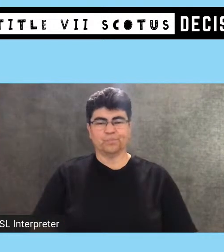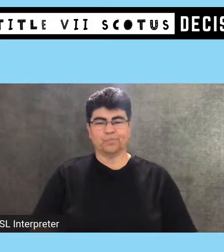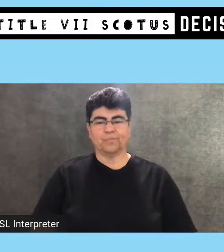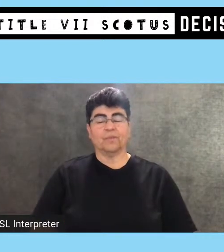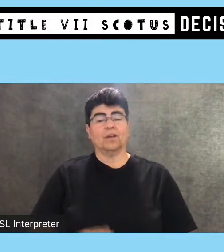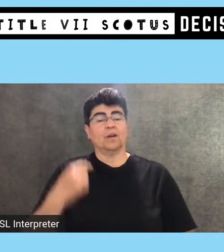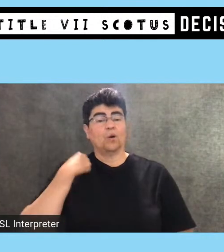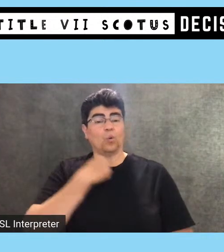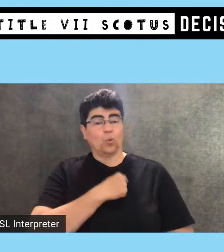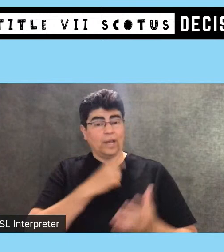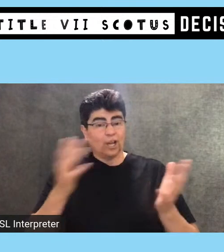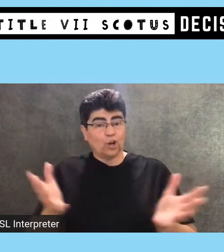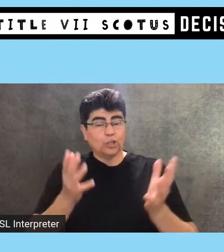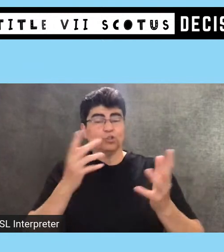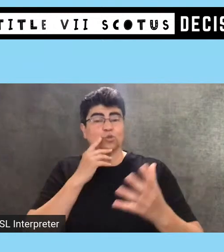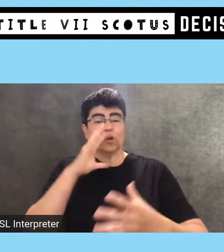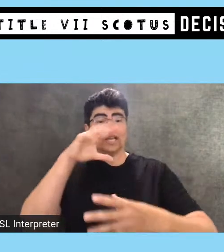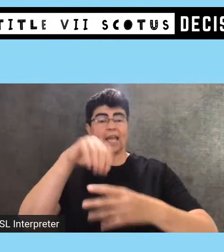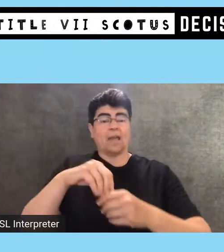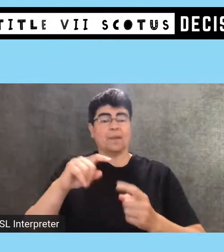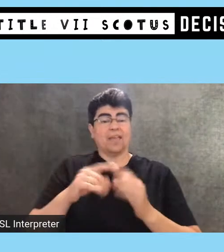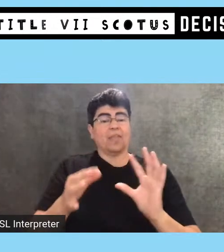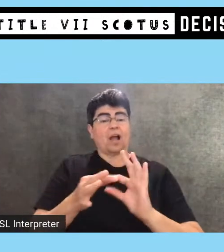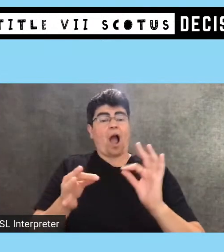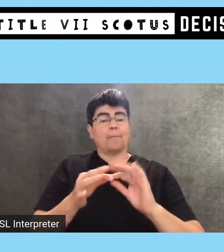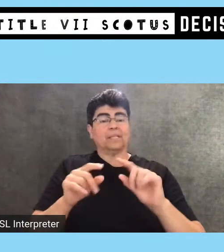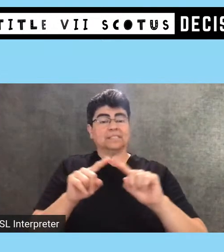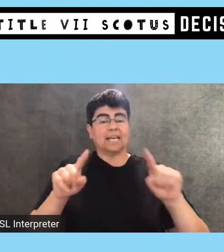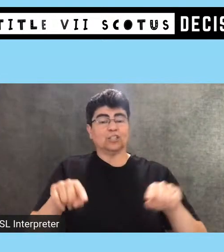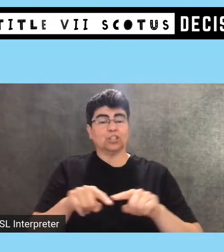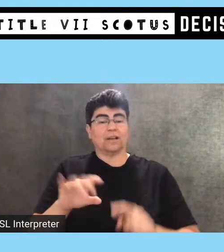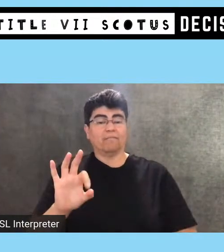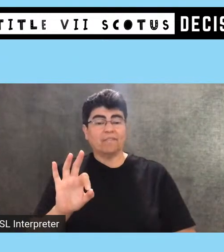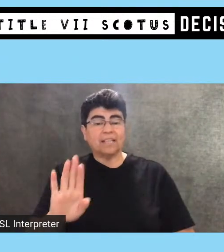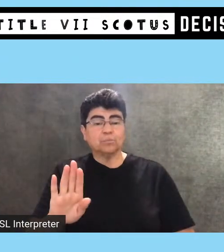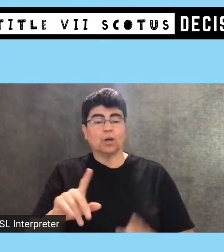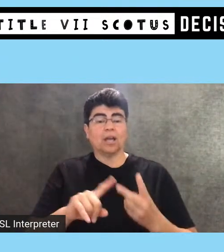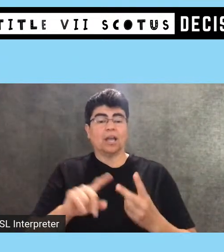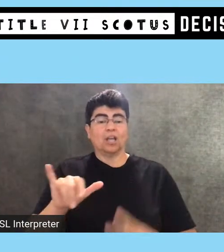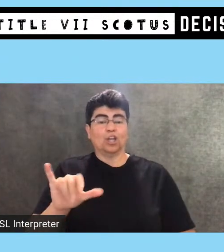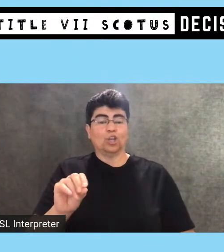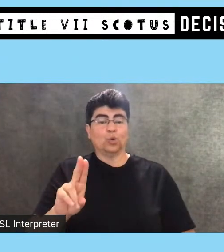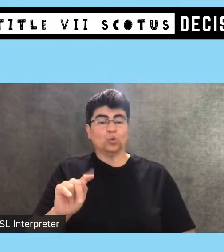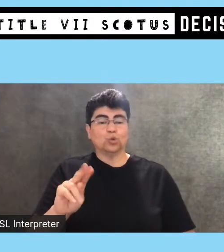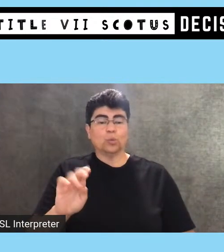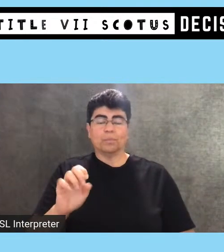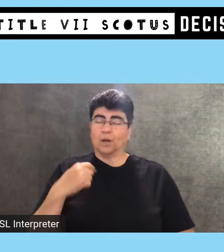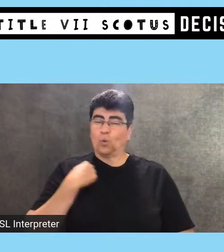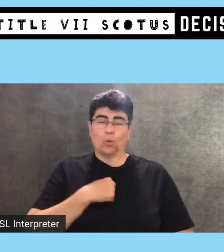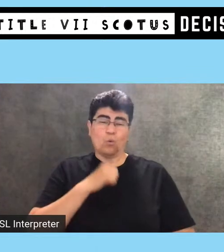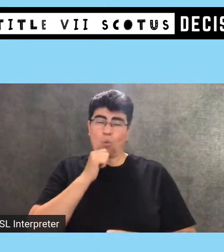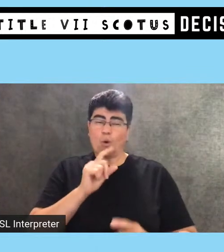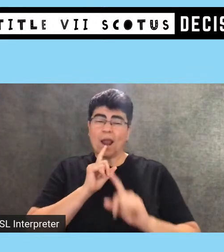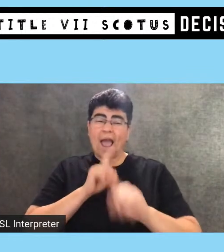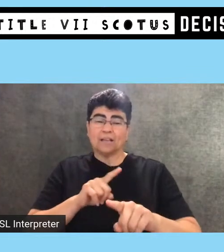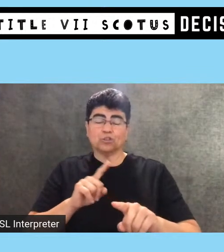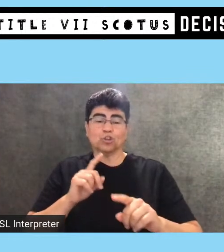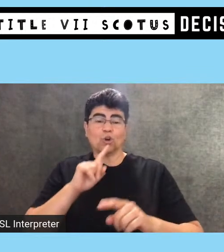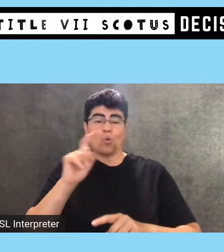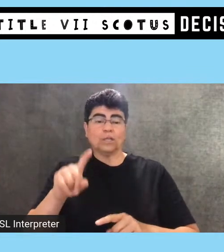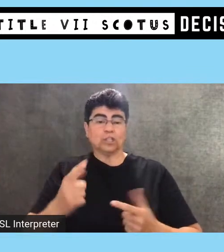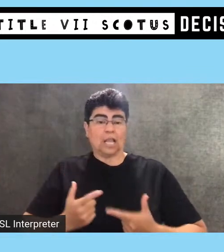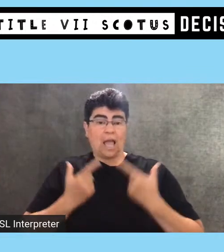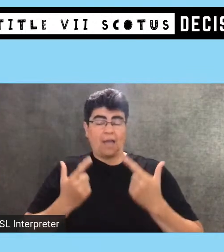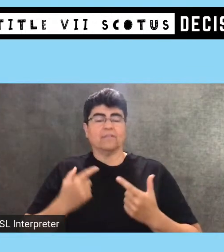We encourage you to engage in the comment section of Facebook and YouTube. Although we won't be answering any questions live, we will have members